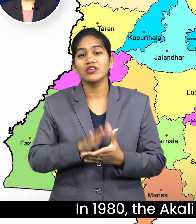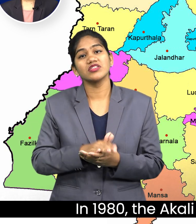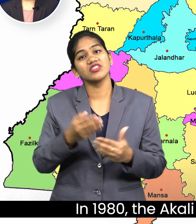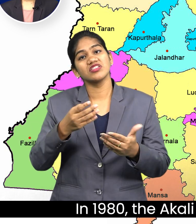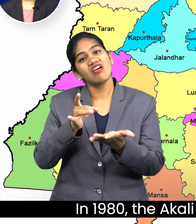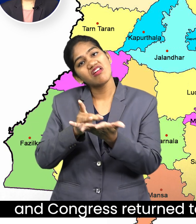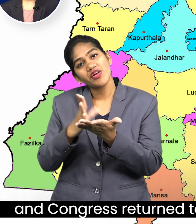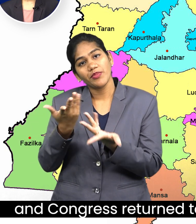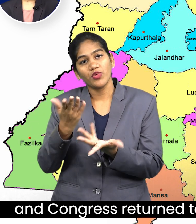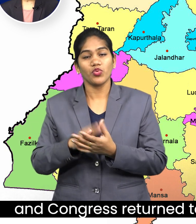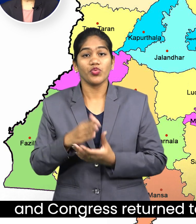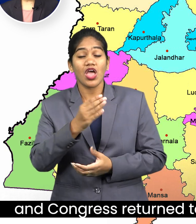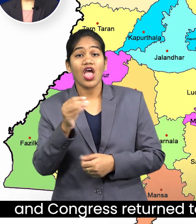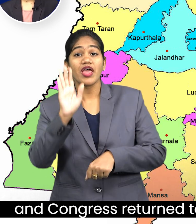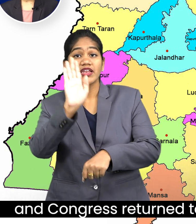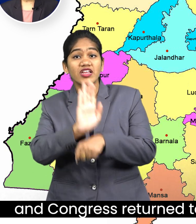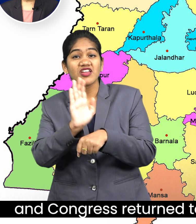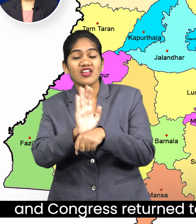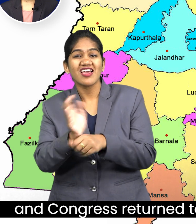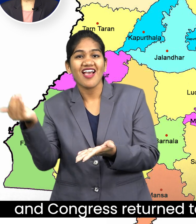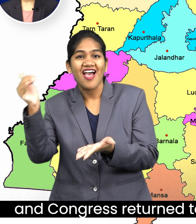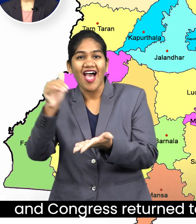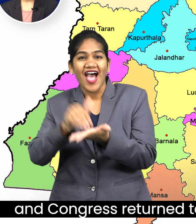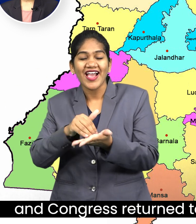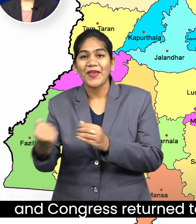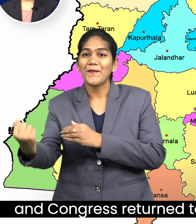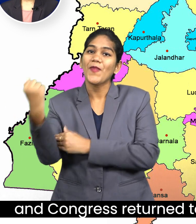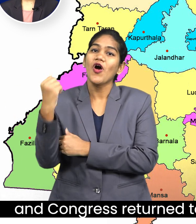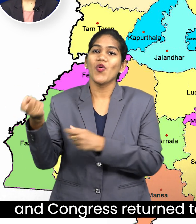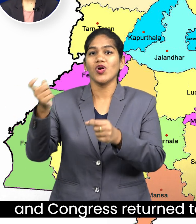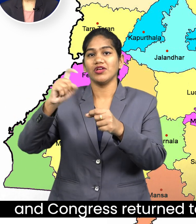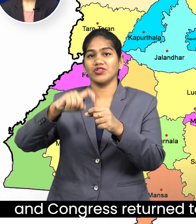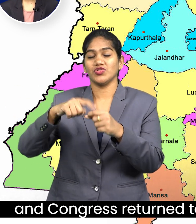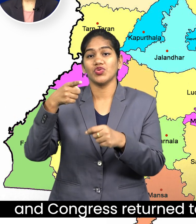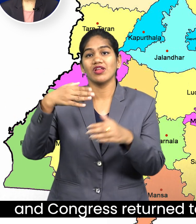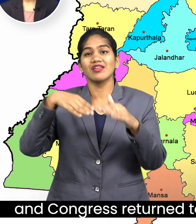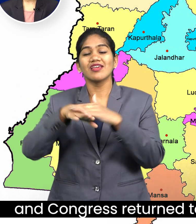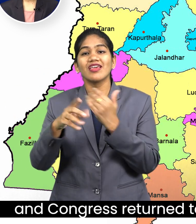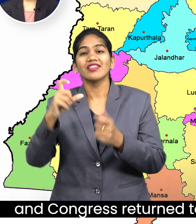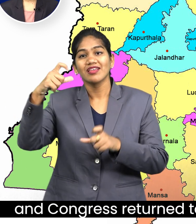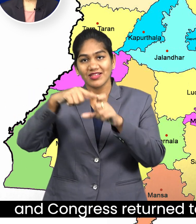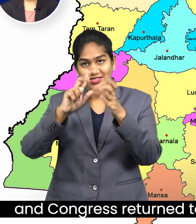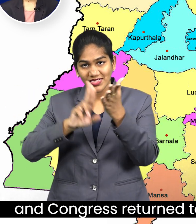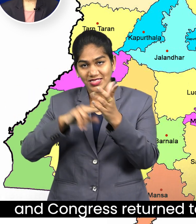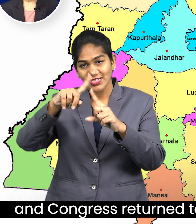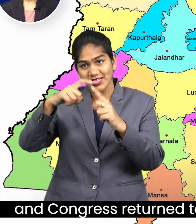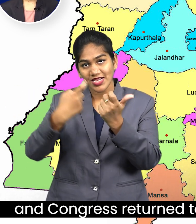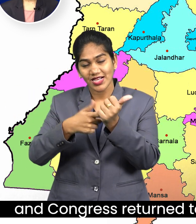and Congress returned to power in the central government.